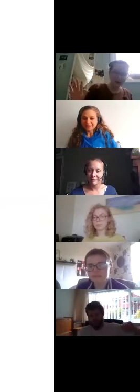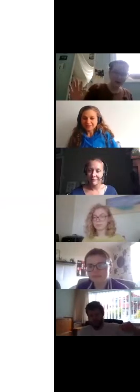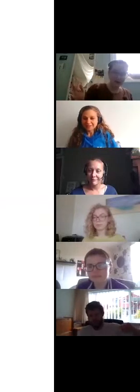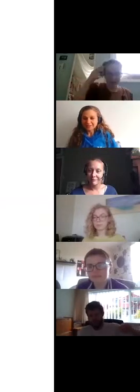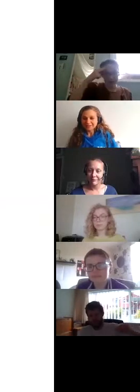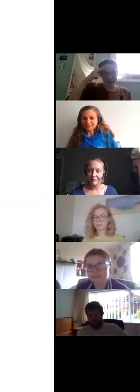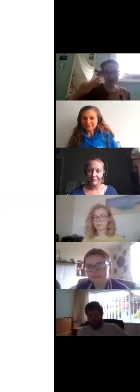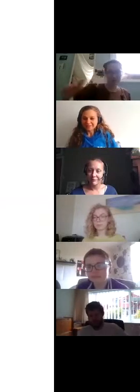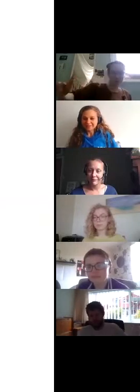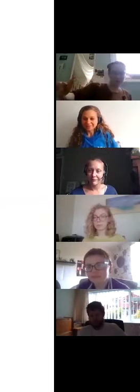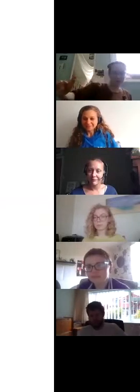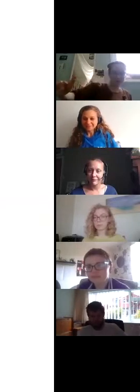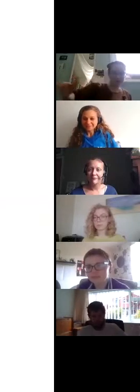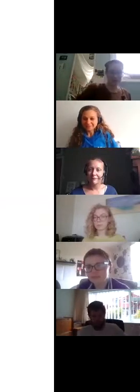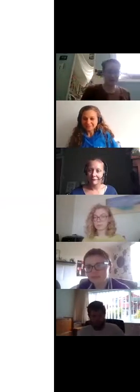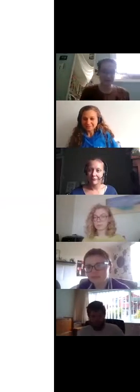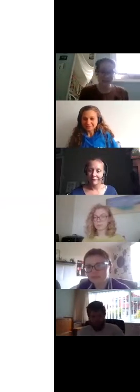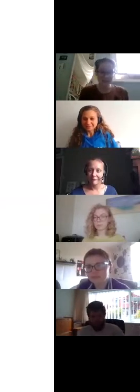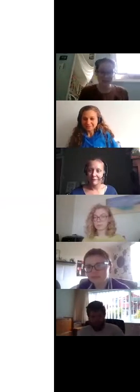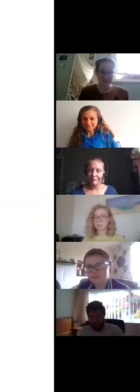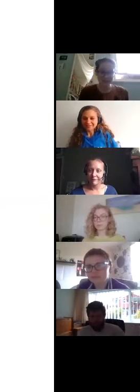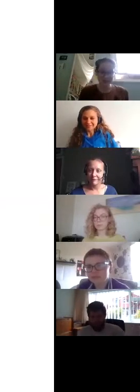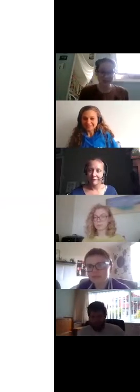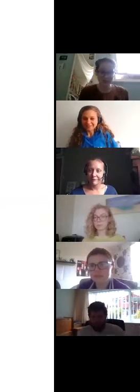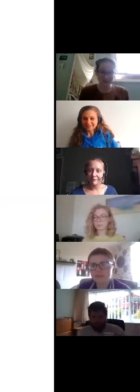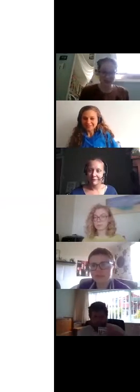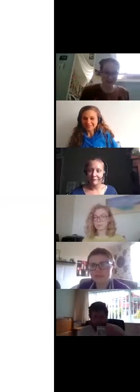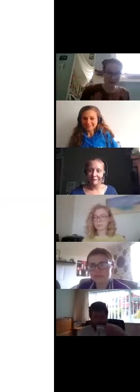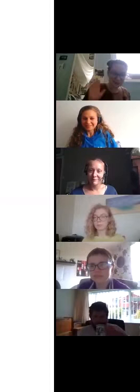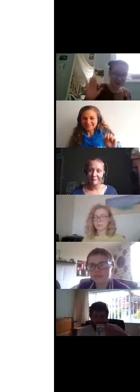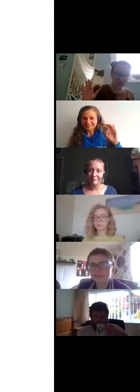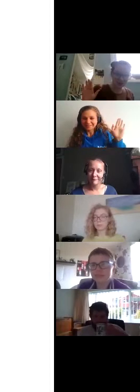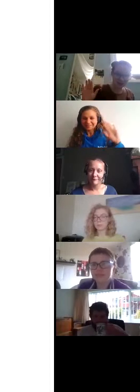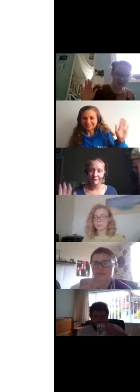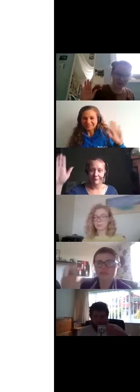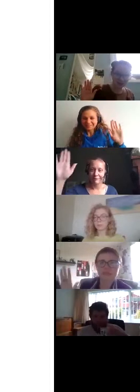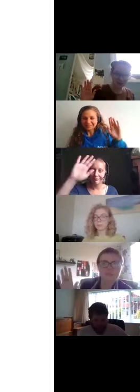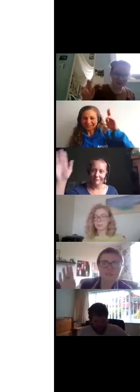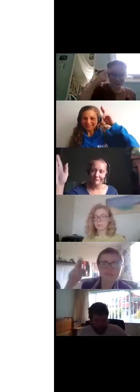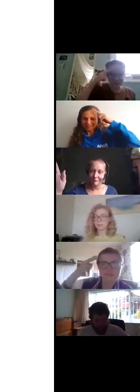hello, name. Should we do it together? Go hello,